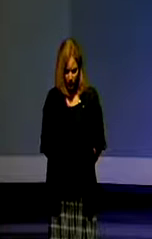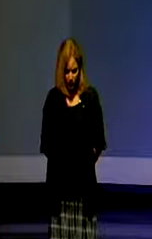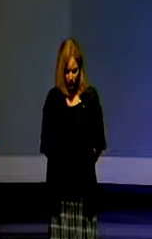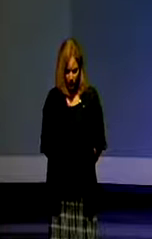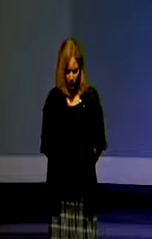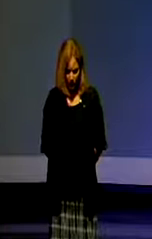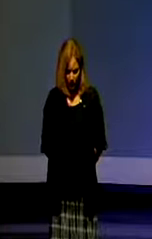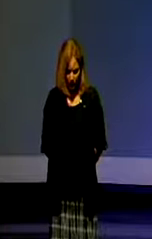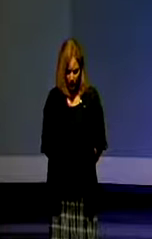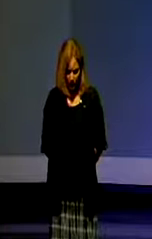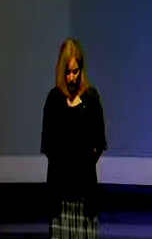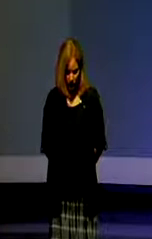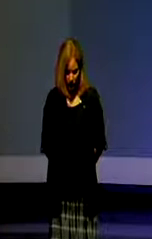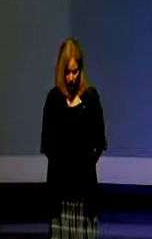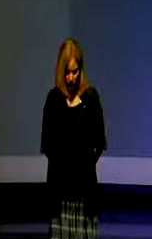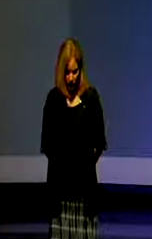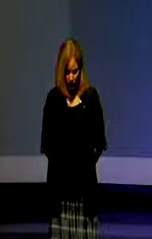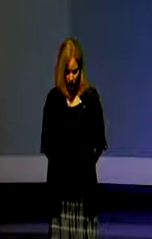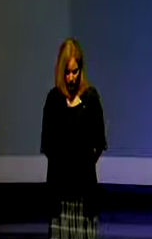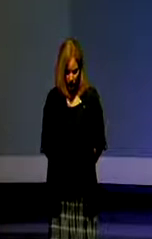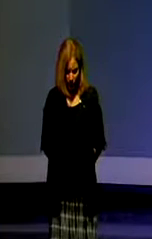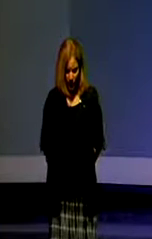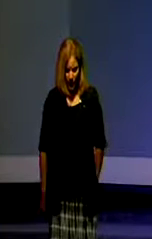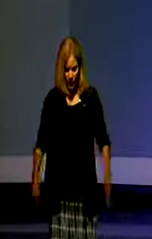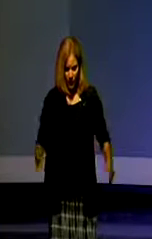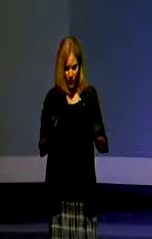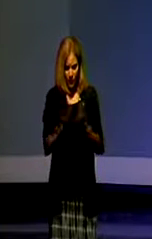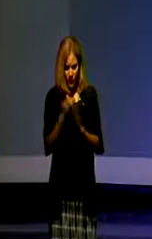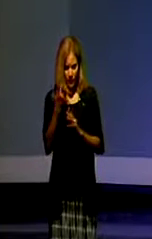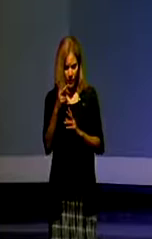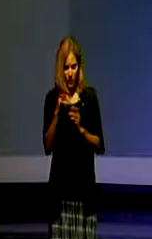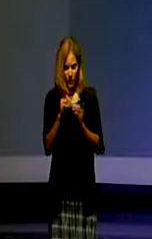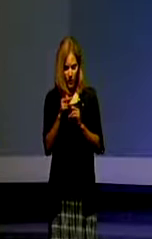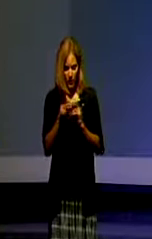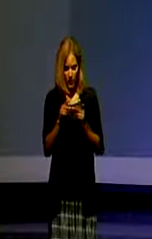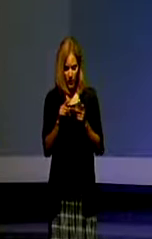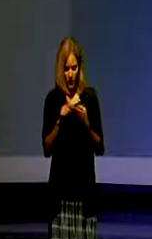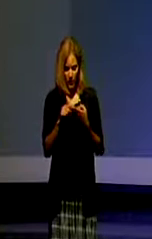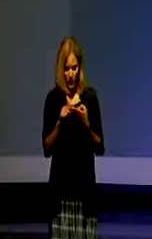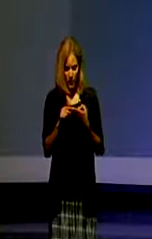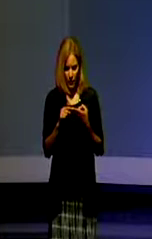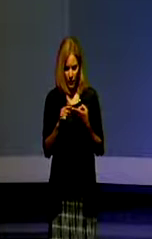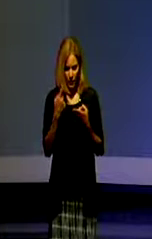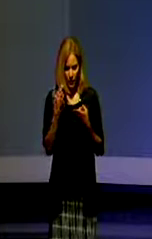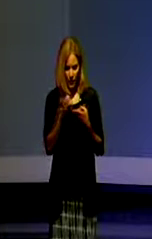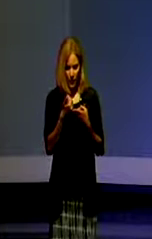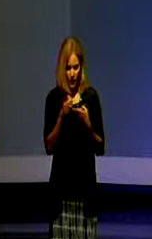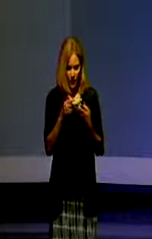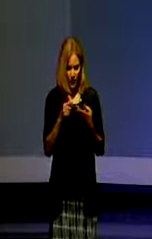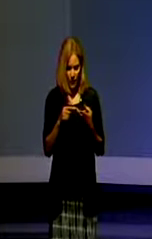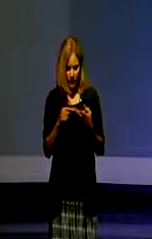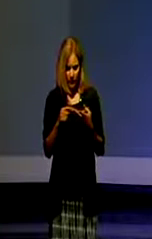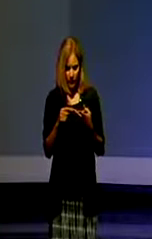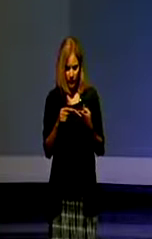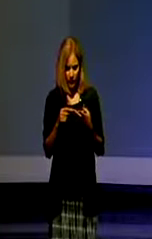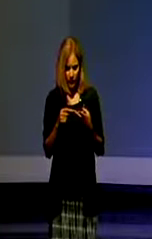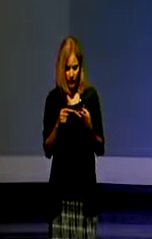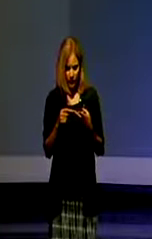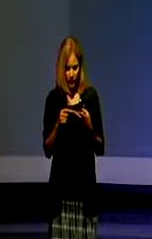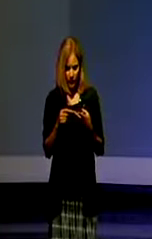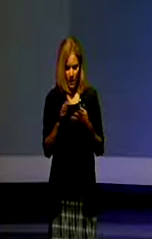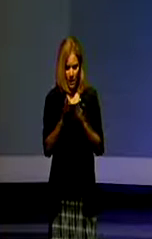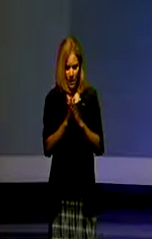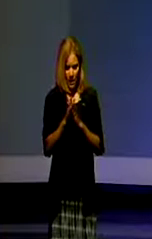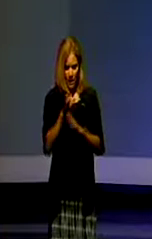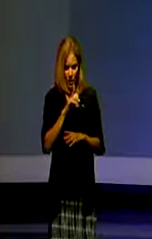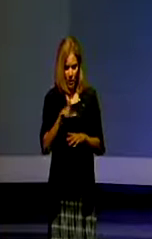And after praying for them, I want to encourage you to pray for three more people. Number one, would you pray for yourself? Would you ask